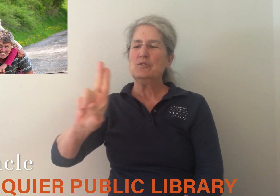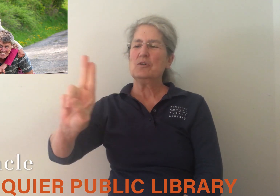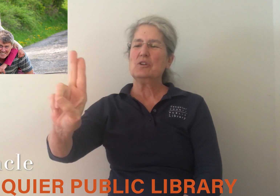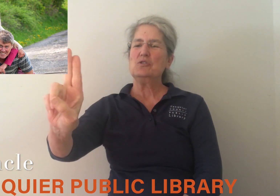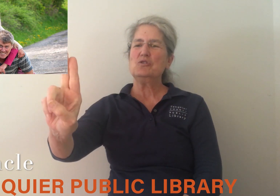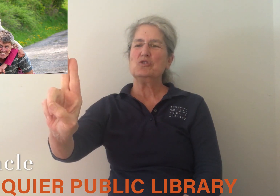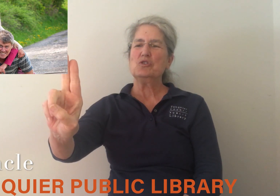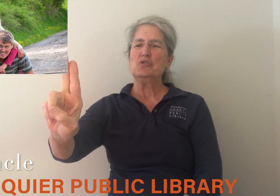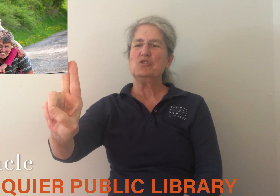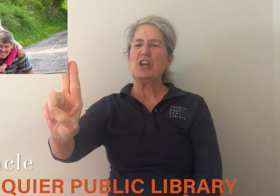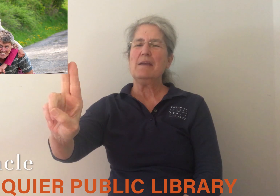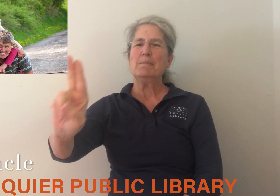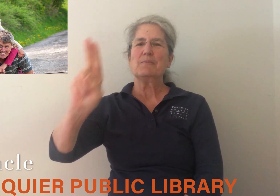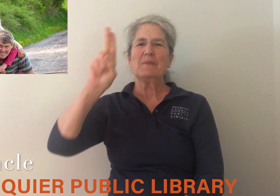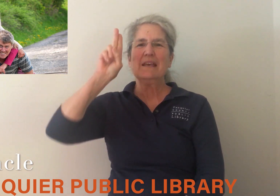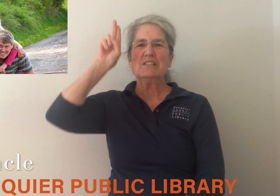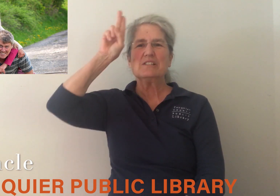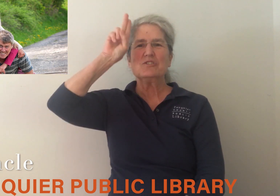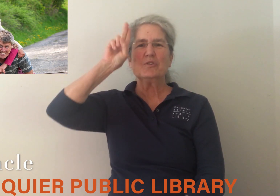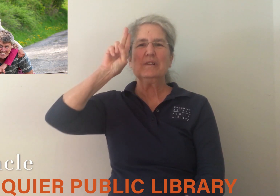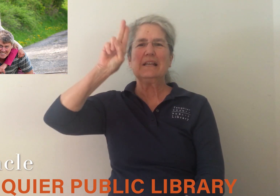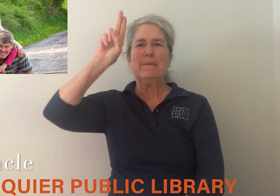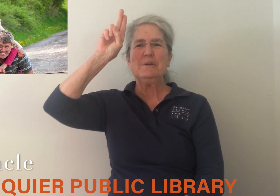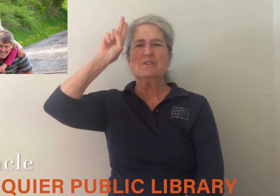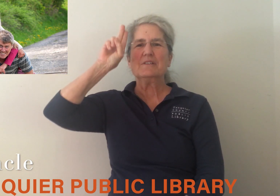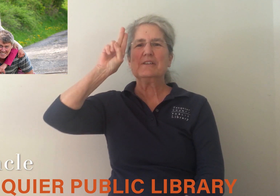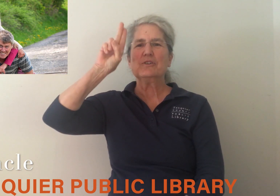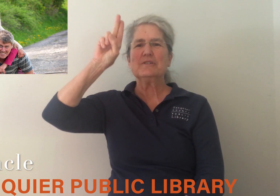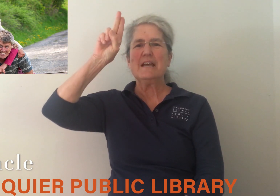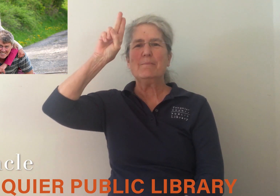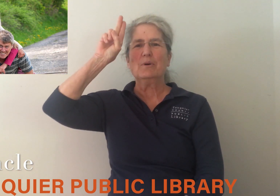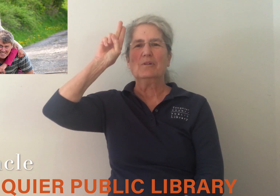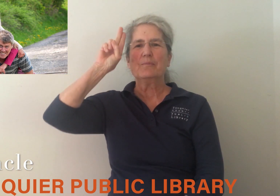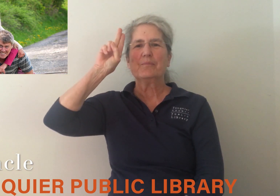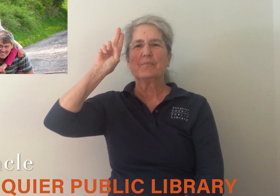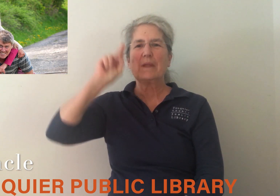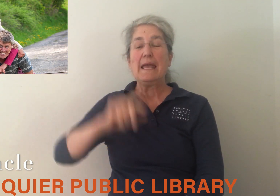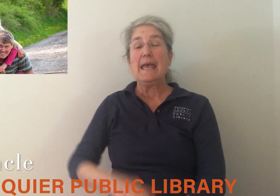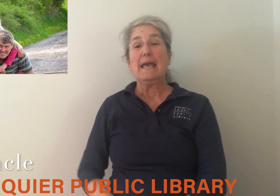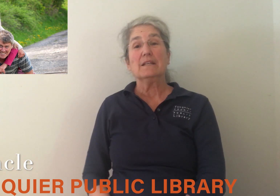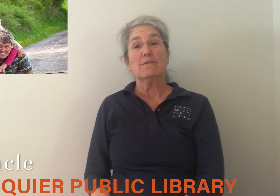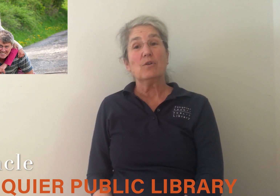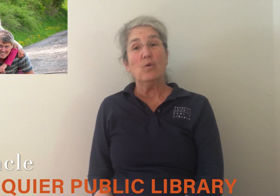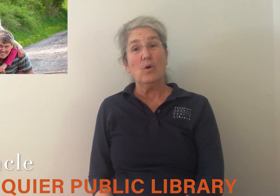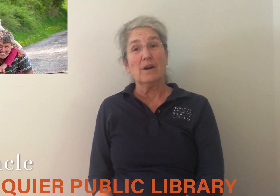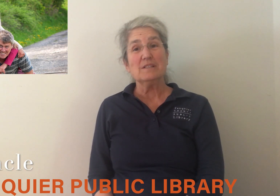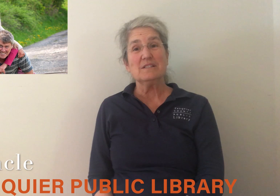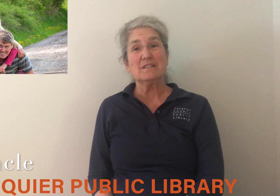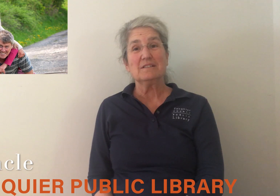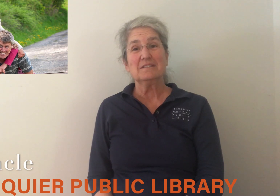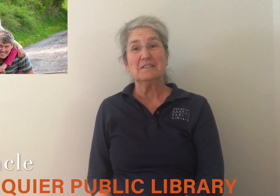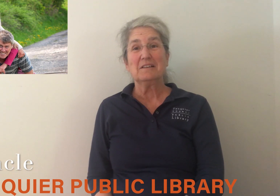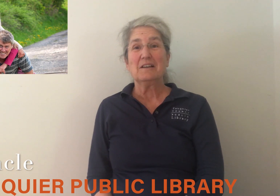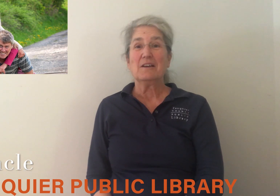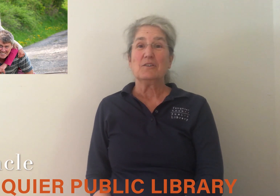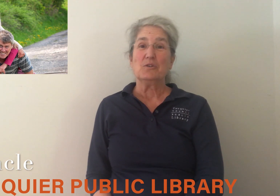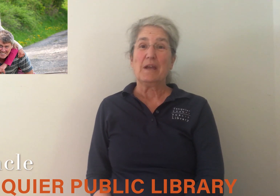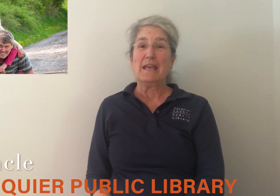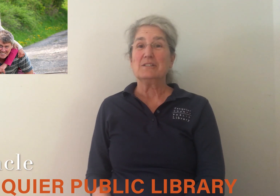You're going to use your U shape and just circle it up here near your temple. And of course, your aunt and